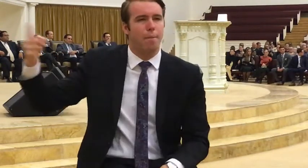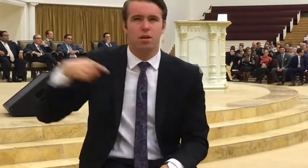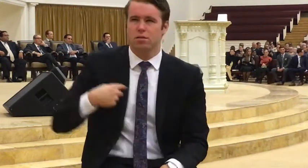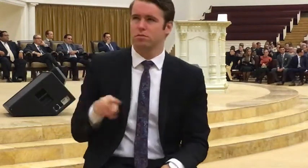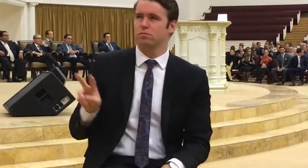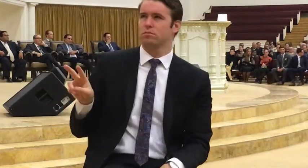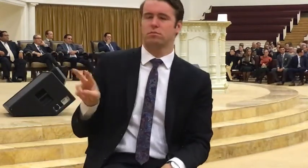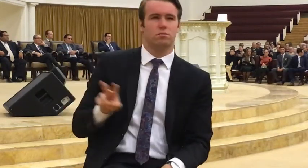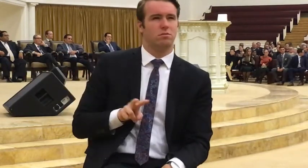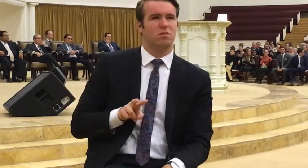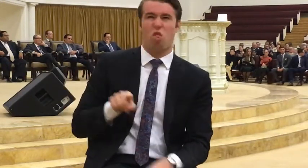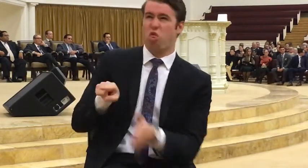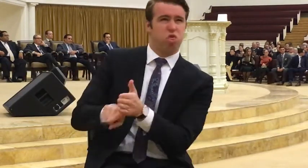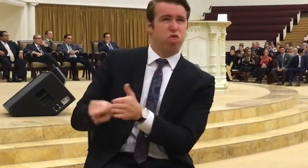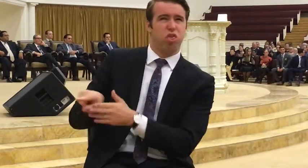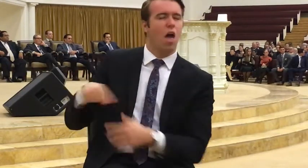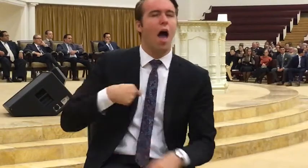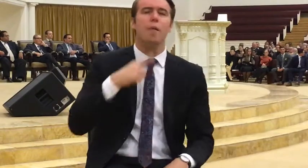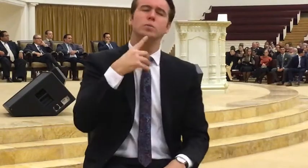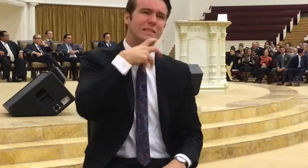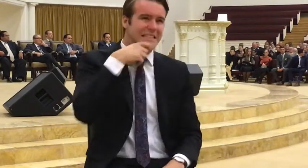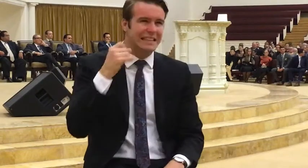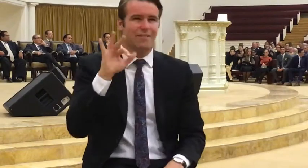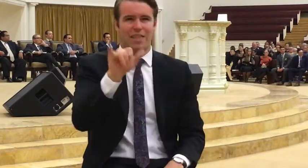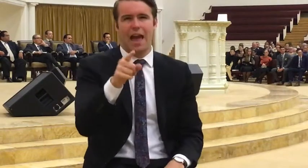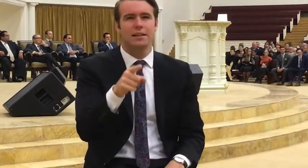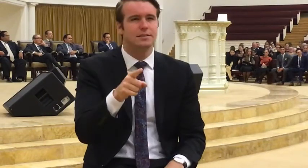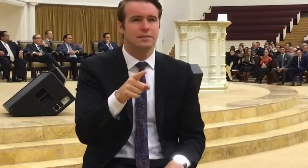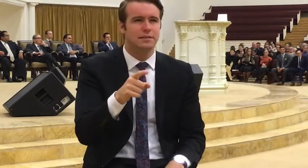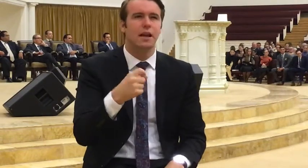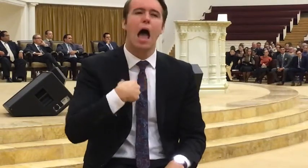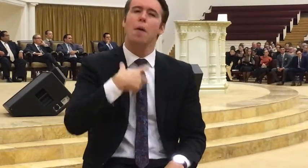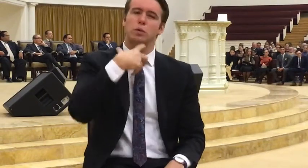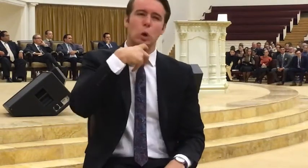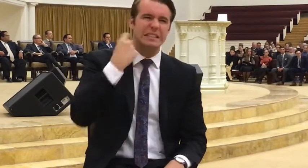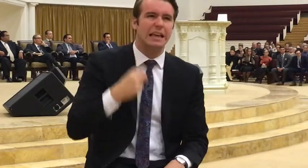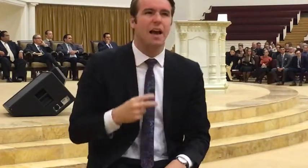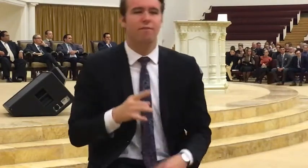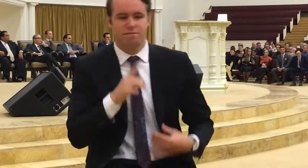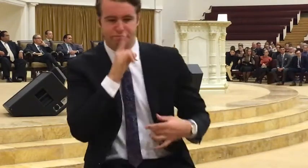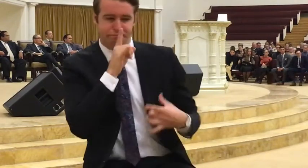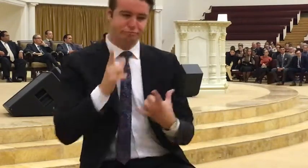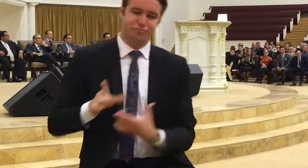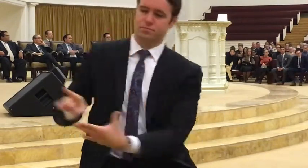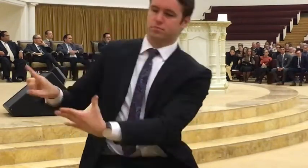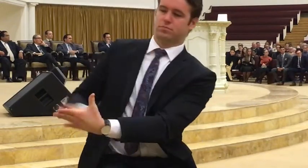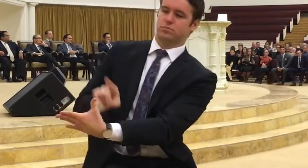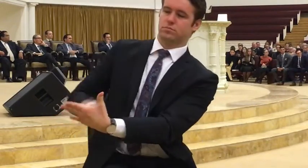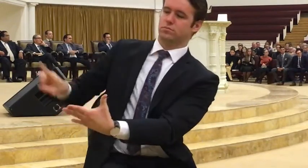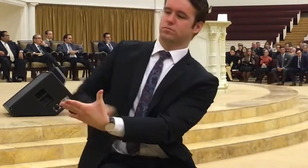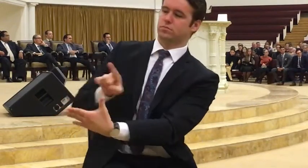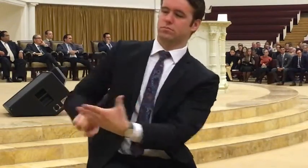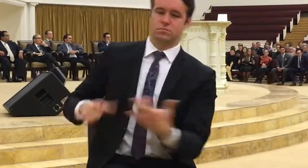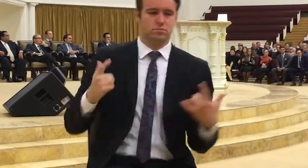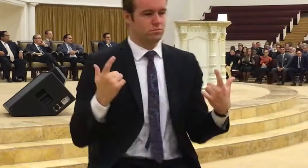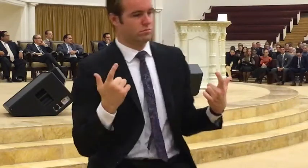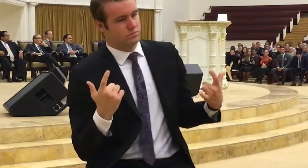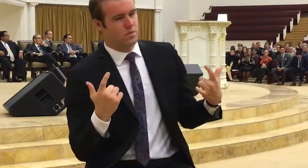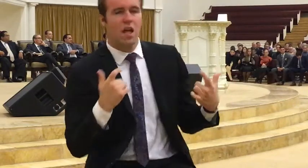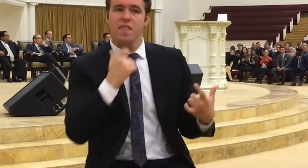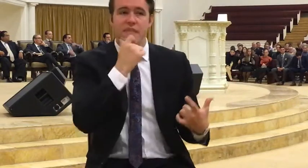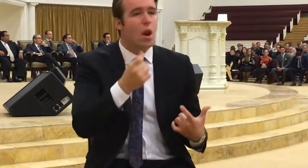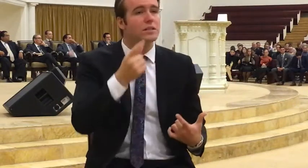I am so sick of cynicism. I am so sick of people that don't see